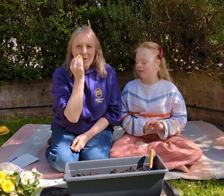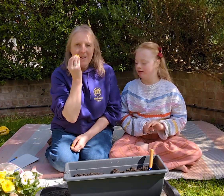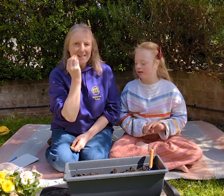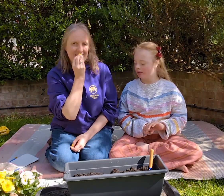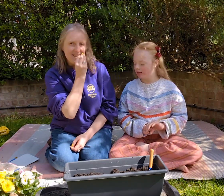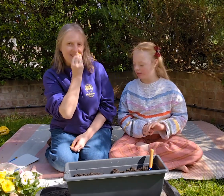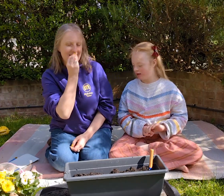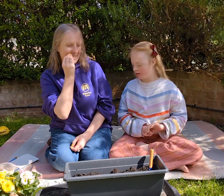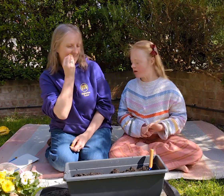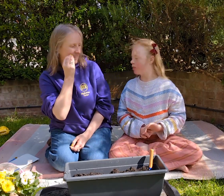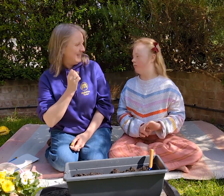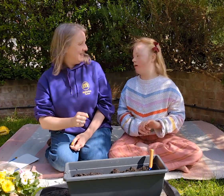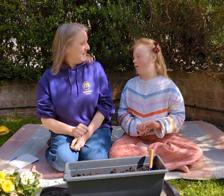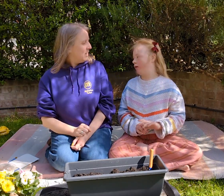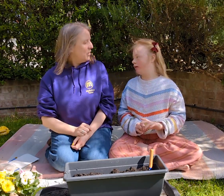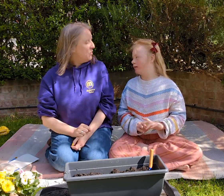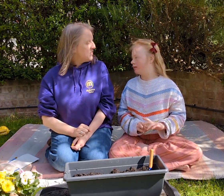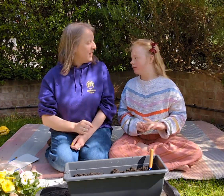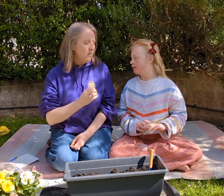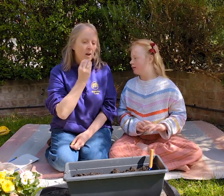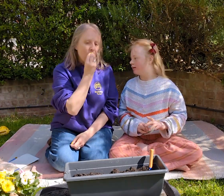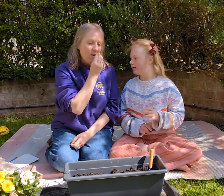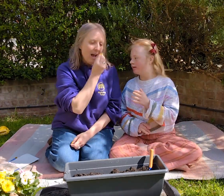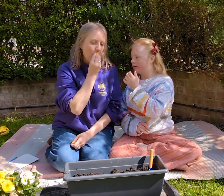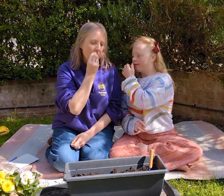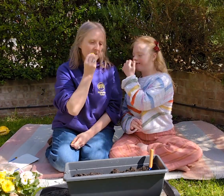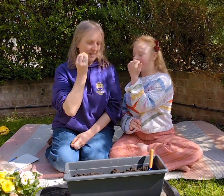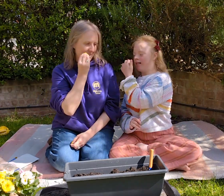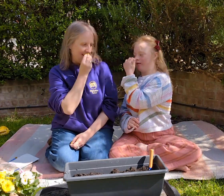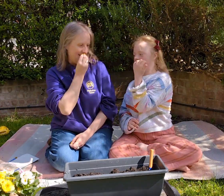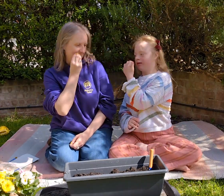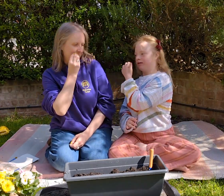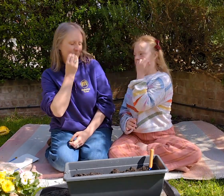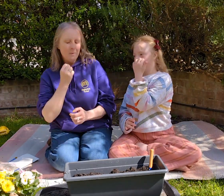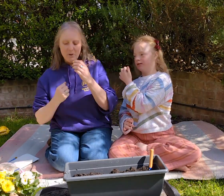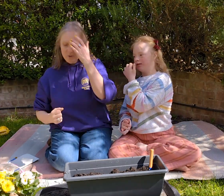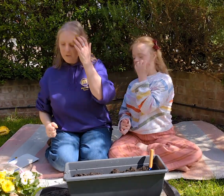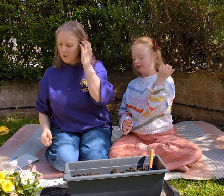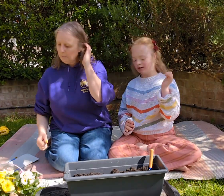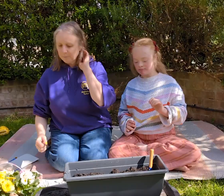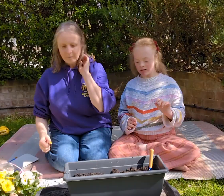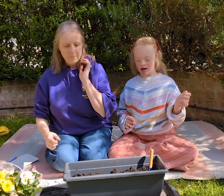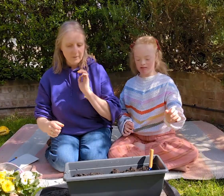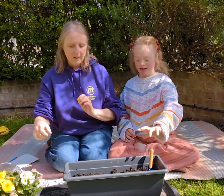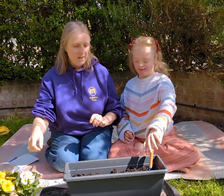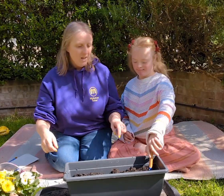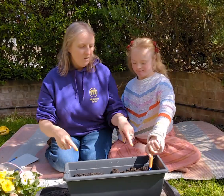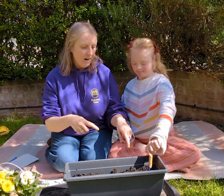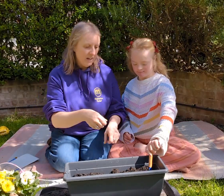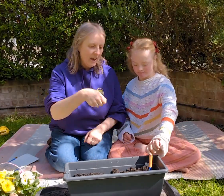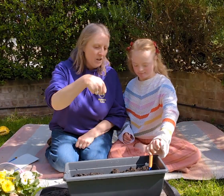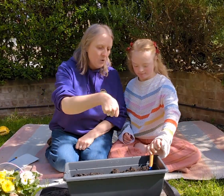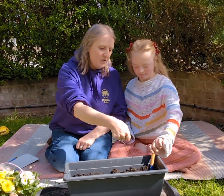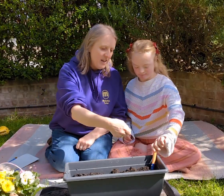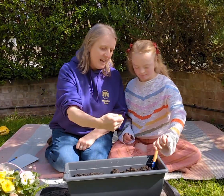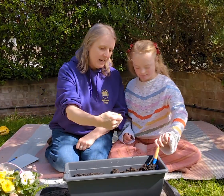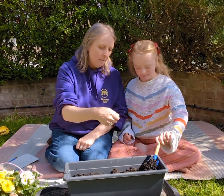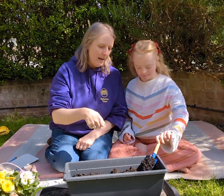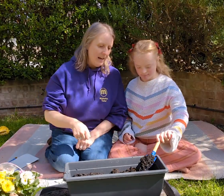flowers. Can you sign flowers? Beautiful. Right, can you dig me a